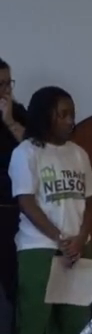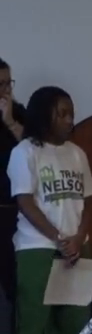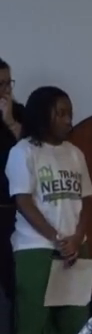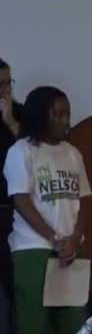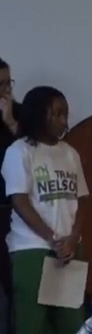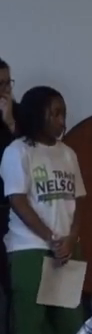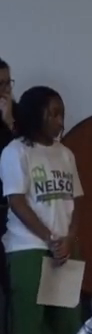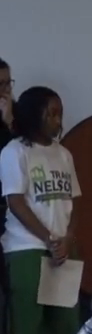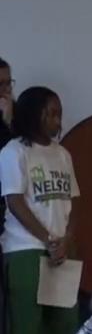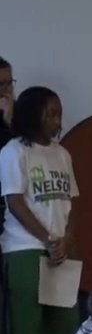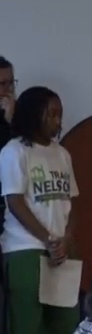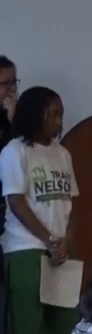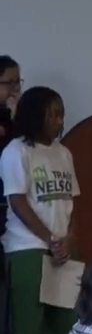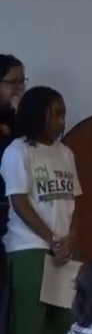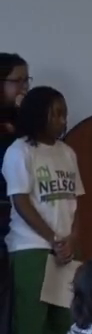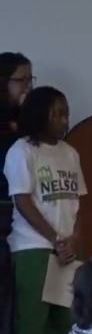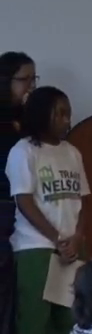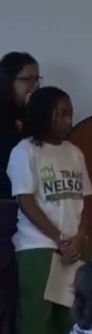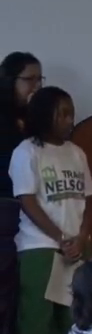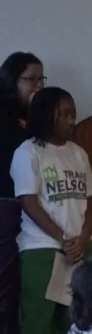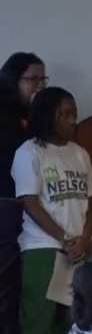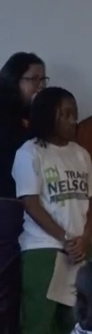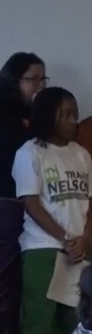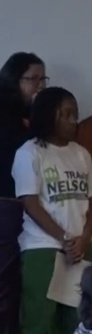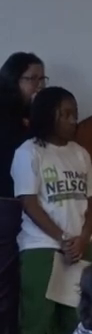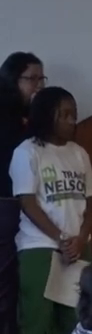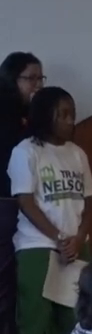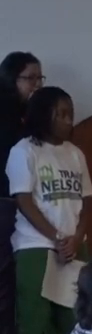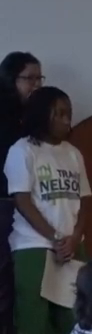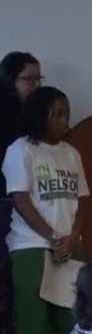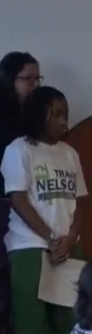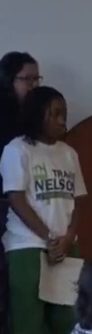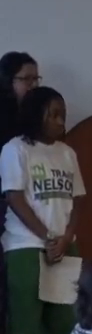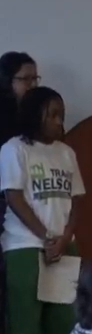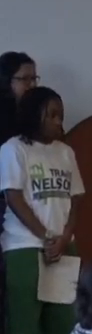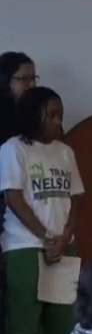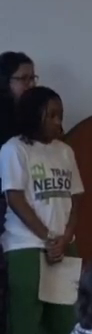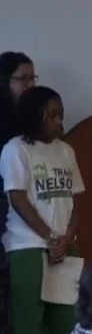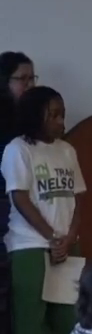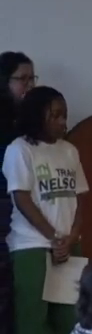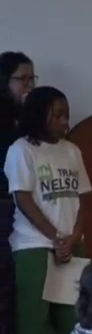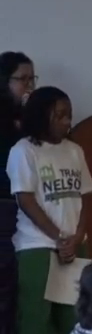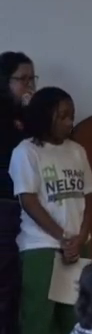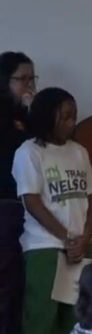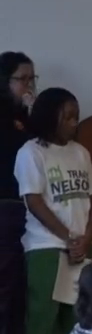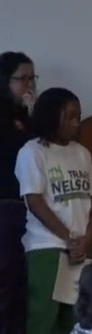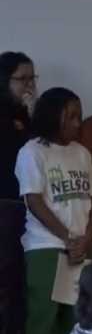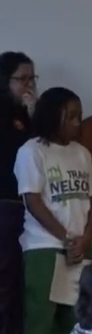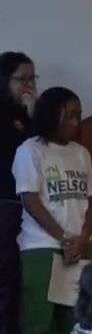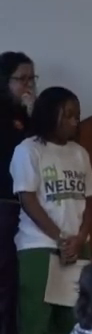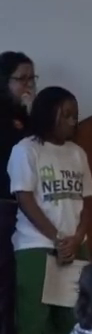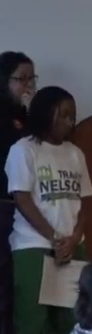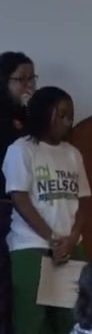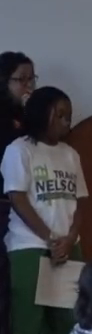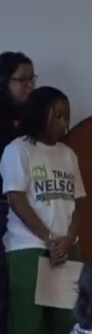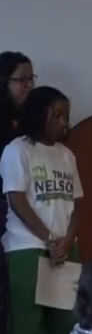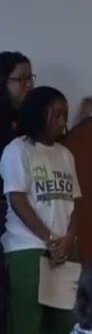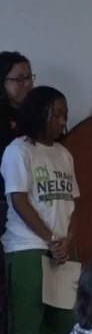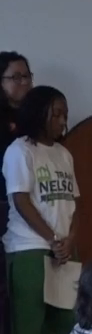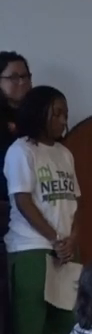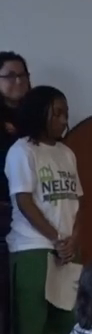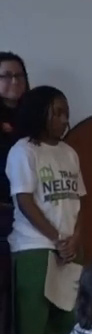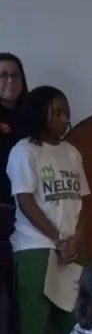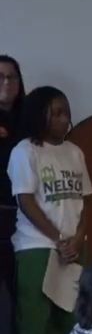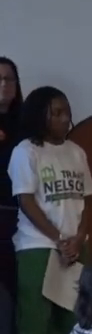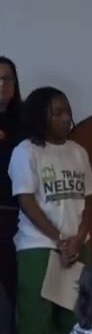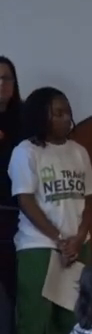Black women are four times more likely to die in childbirth than a white female. And so